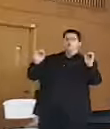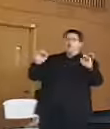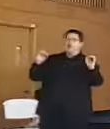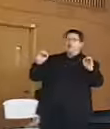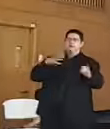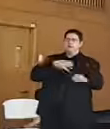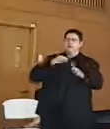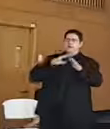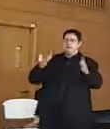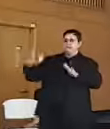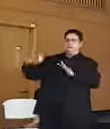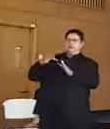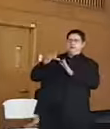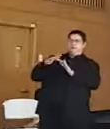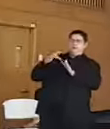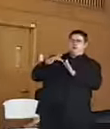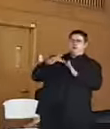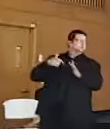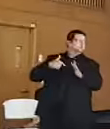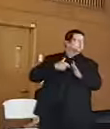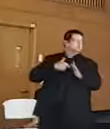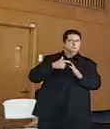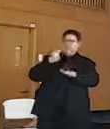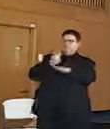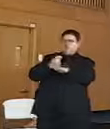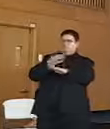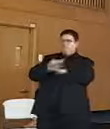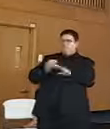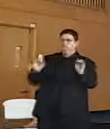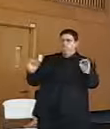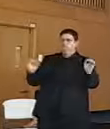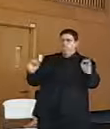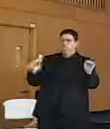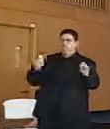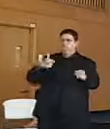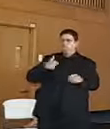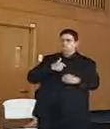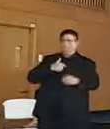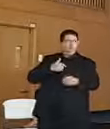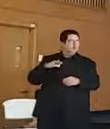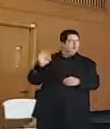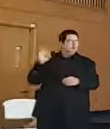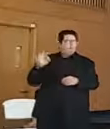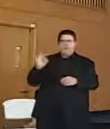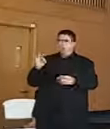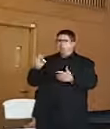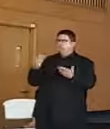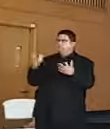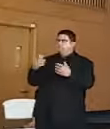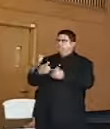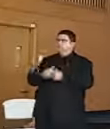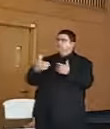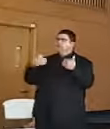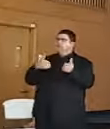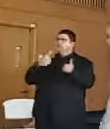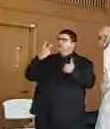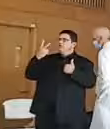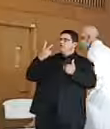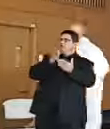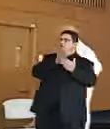White House contacted the pandemic task force, so we found out about it through the meeting. I have a two-part